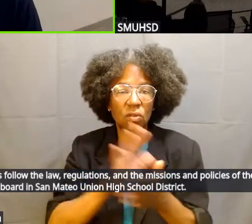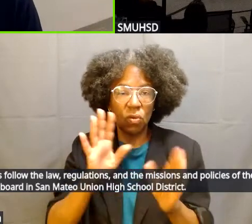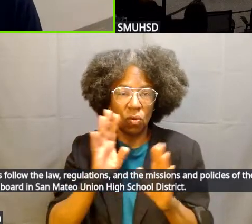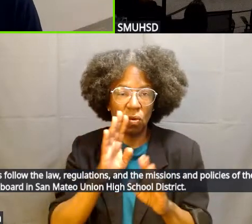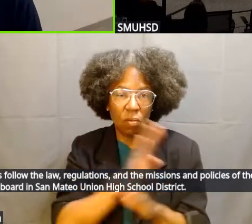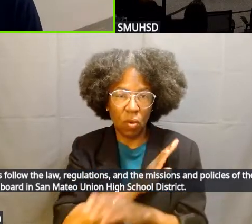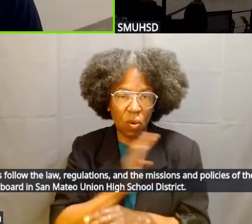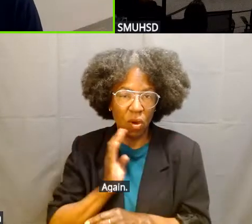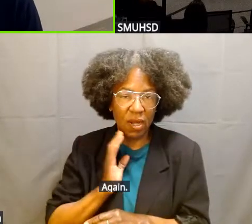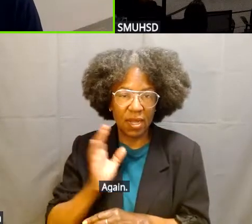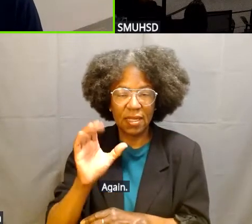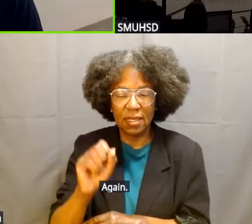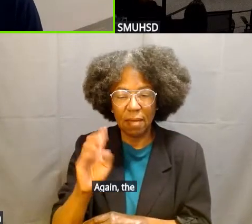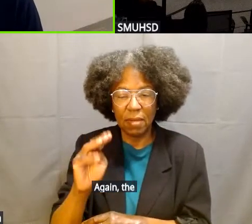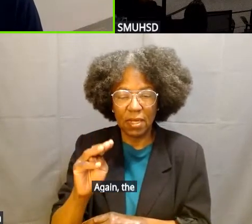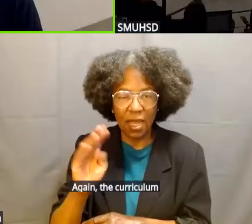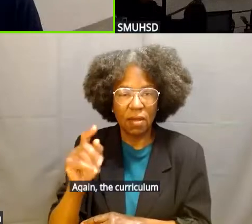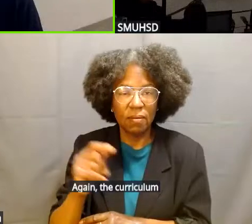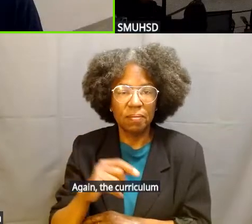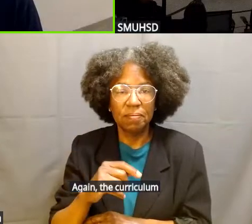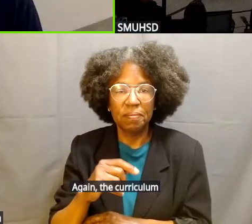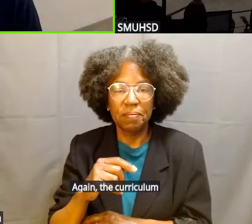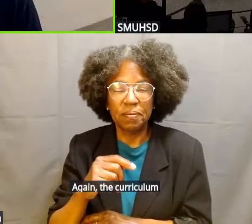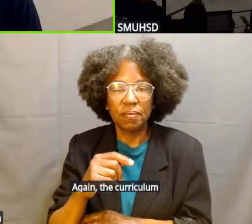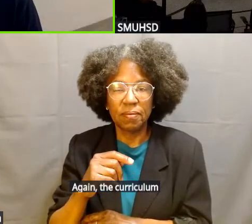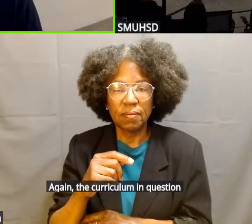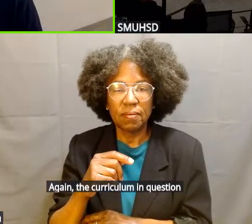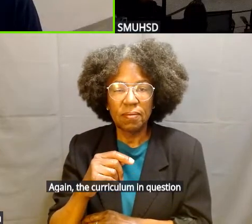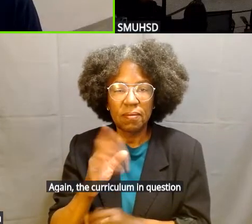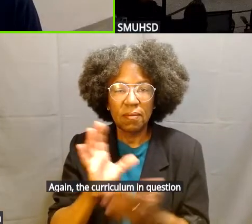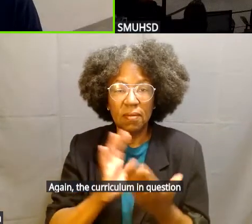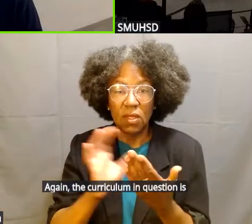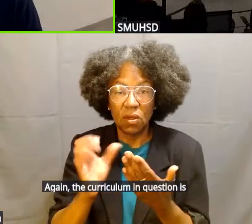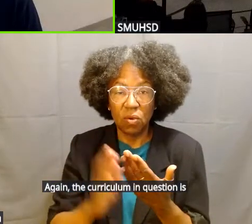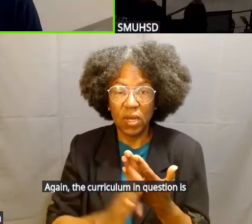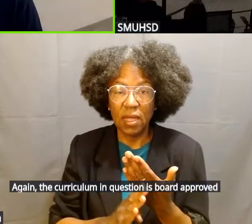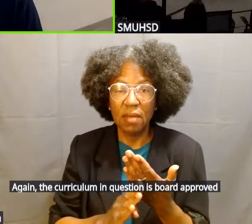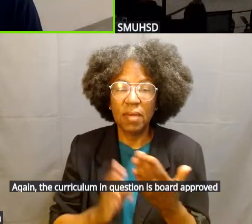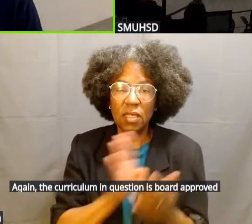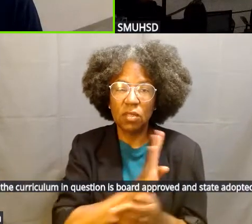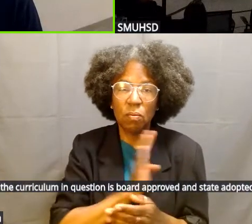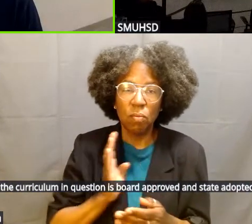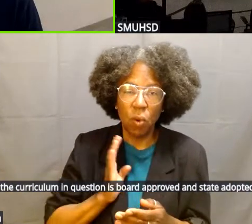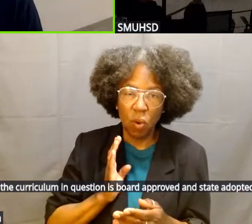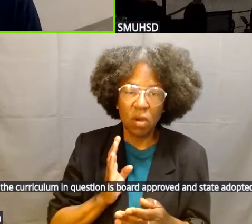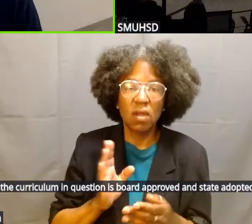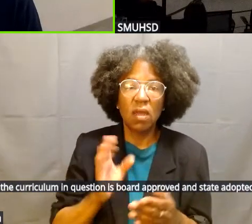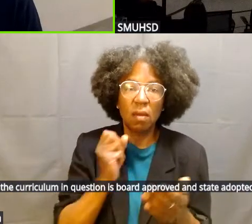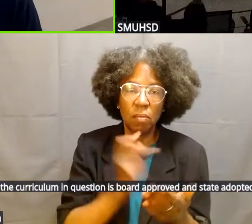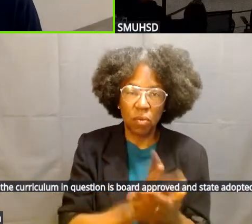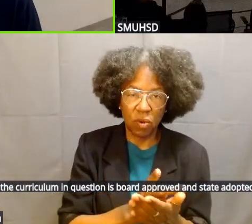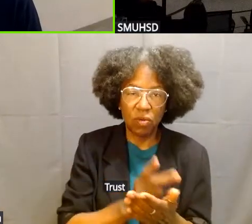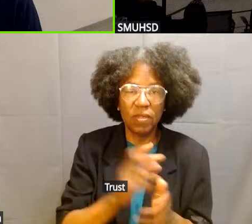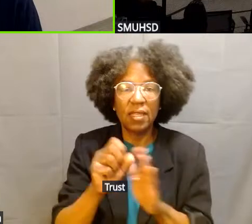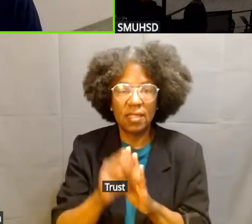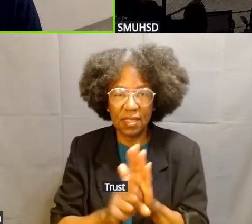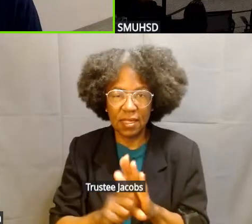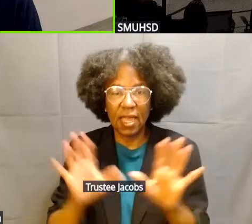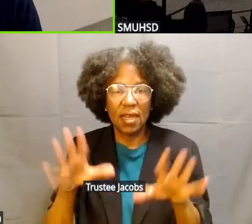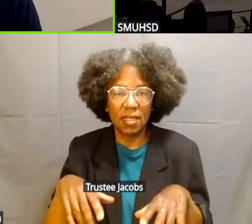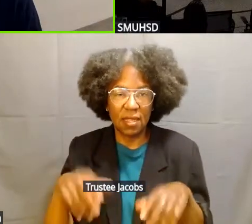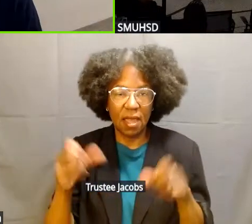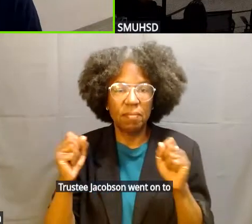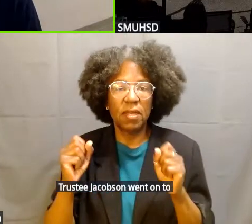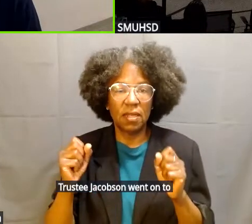Again, the curriculum in question is board approved and state adopted. Trustee Jacobson went on to disparage